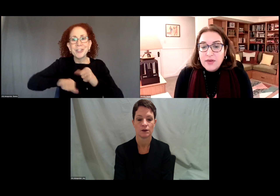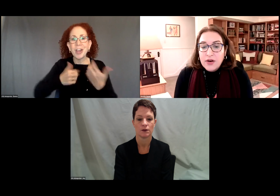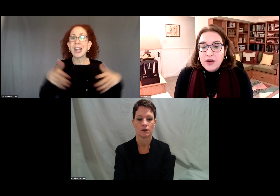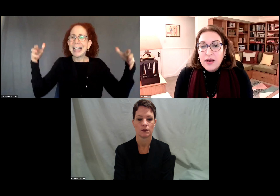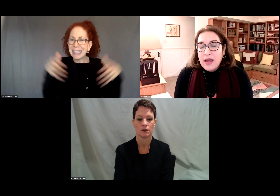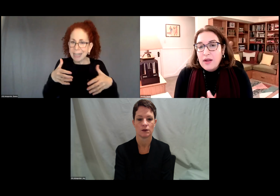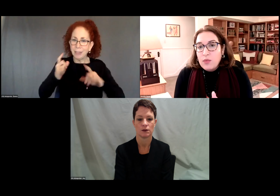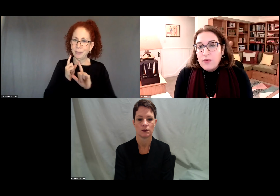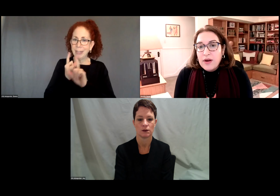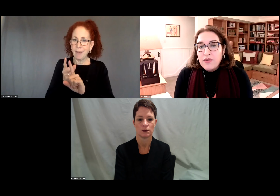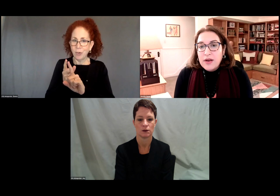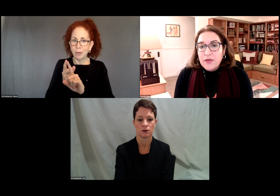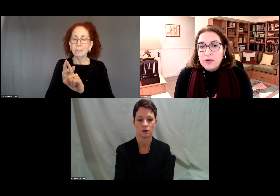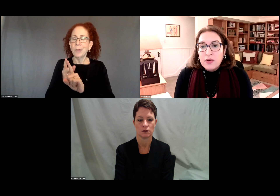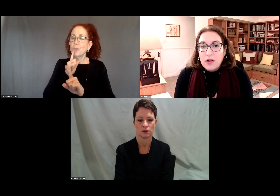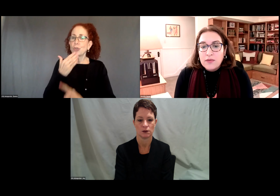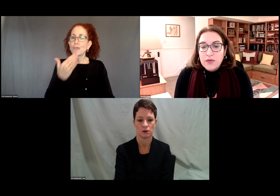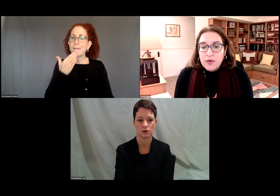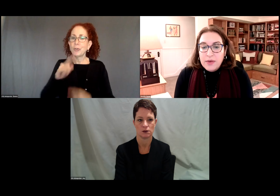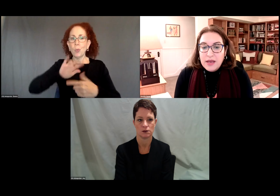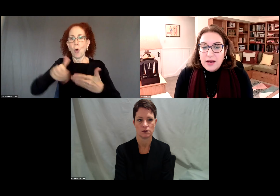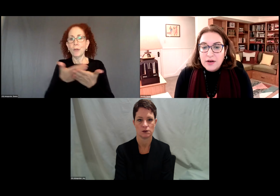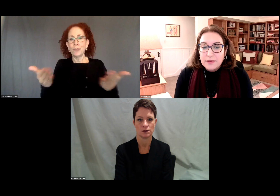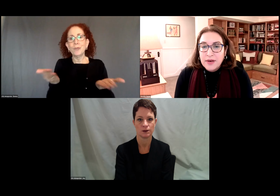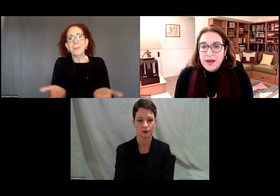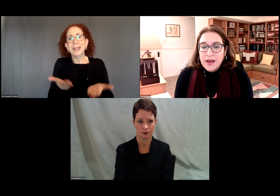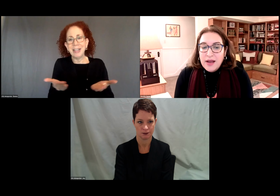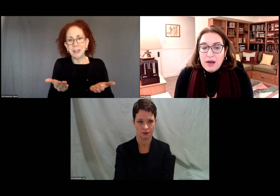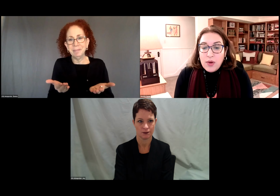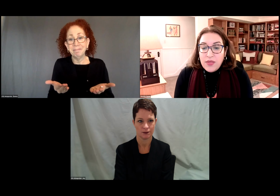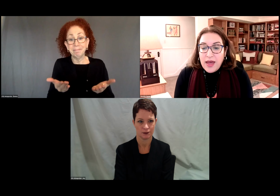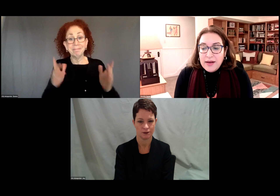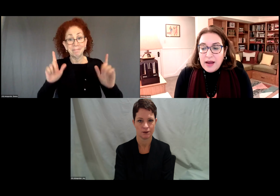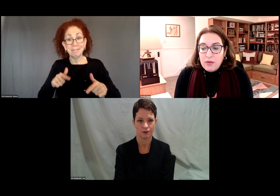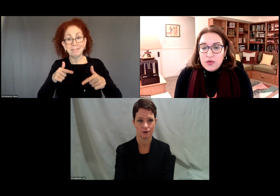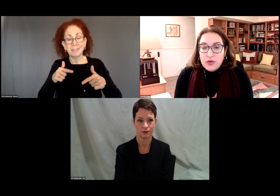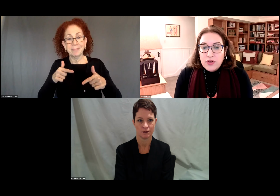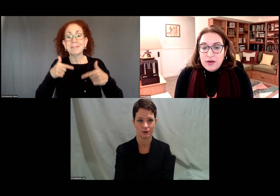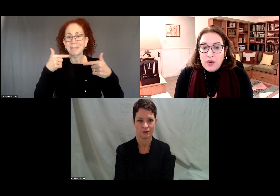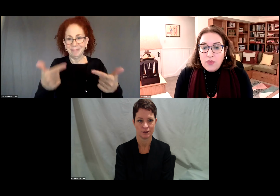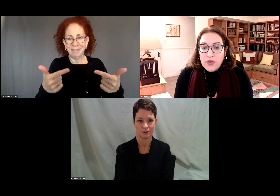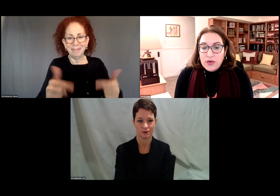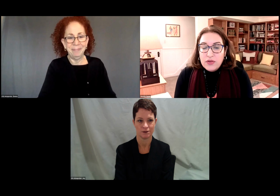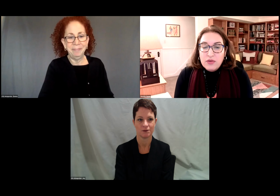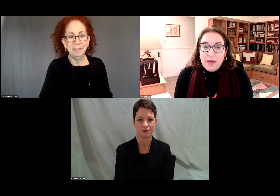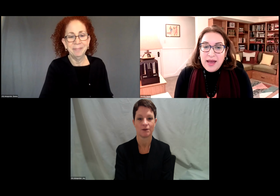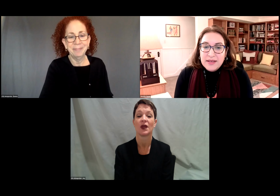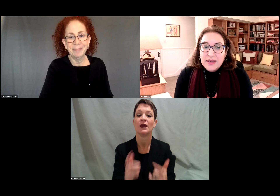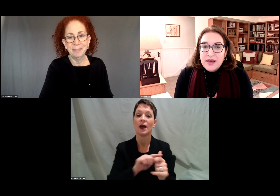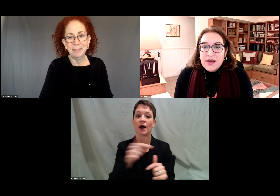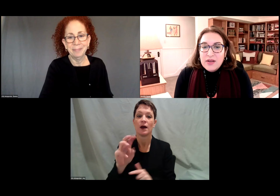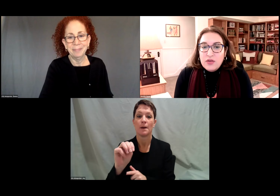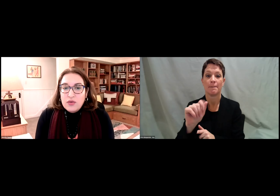collective endeavor, and we're very grateful to all of you for being here. With that, I will turn it over to